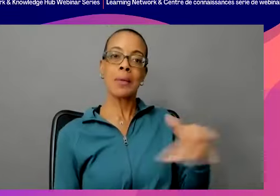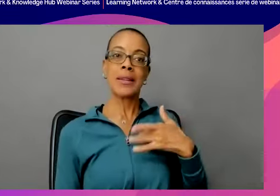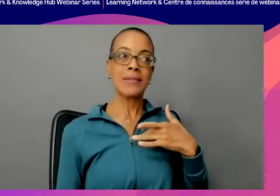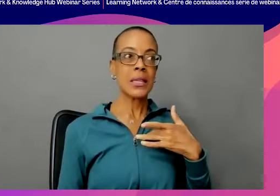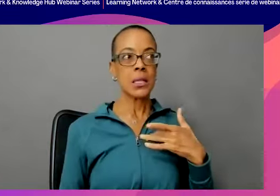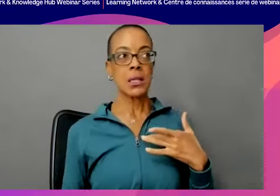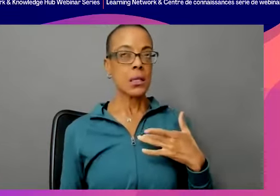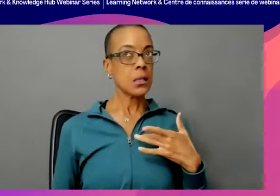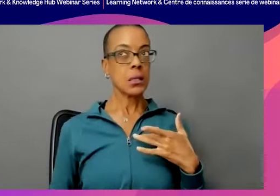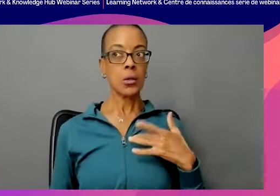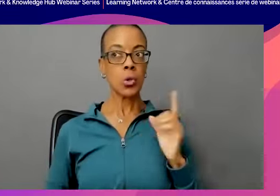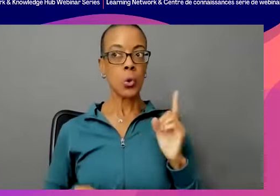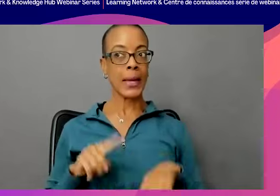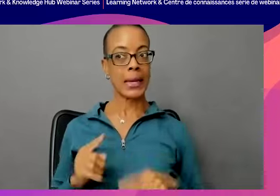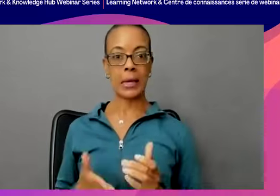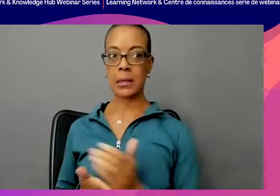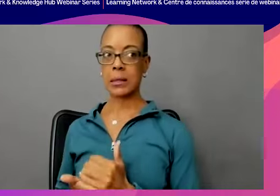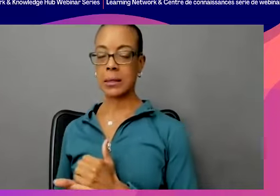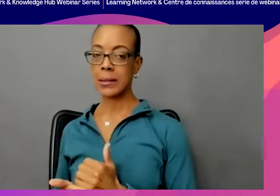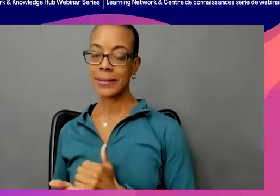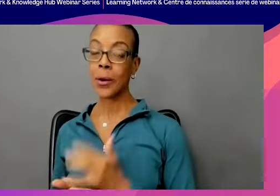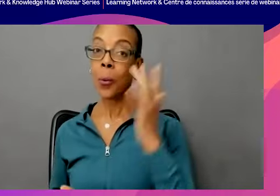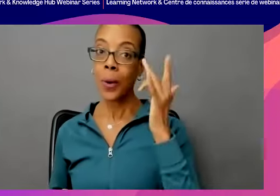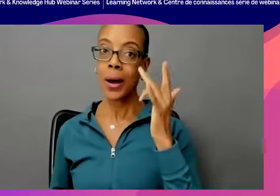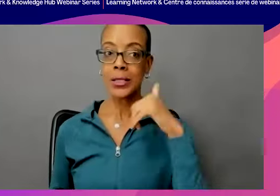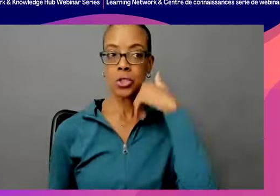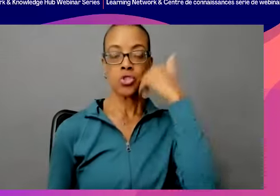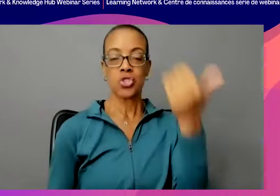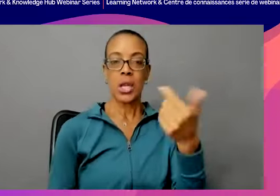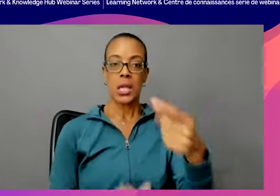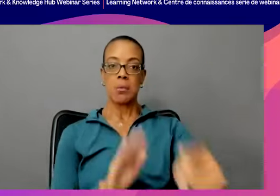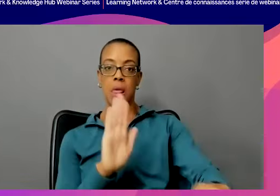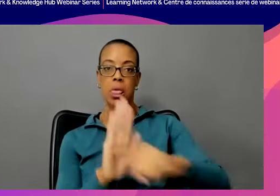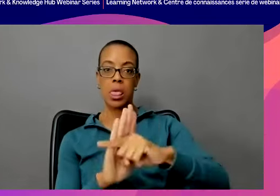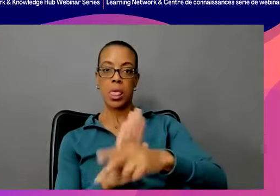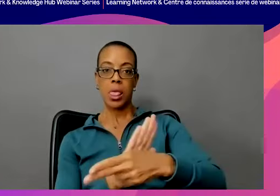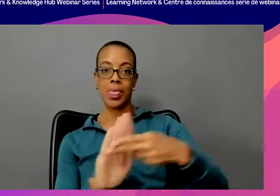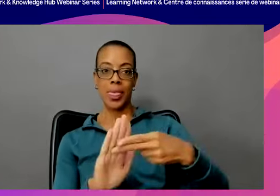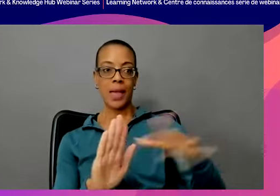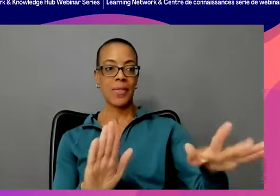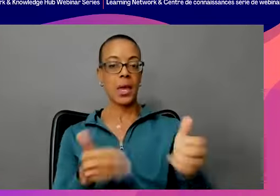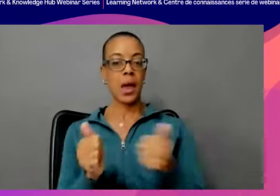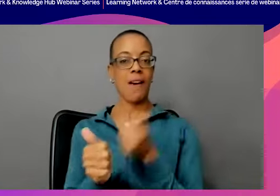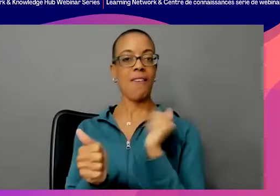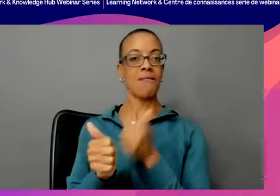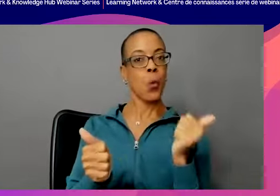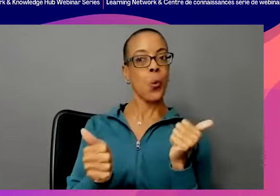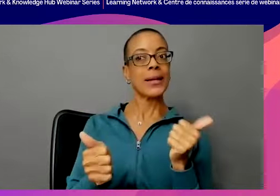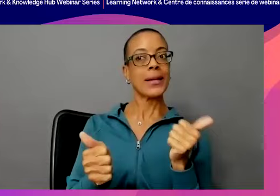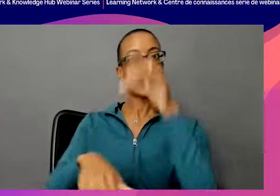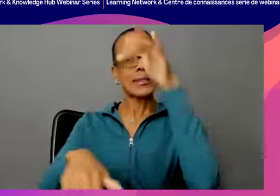because shame and stigma deter people from getting the supplies and the support they